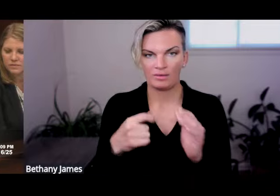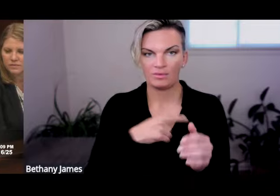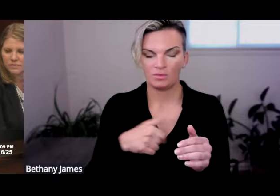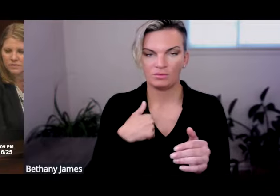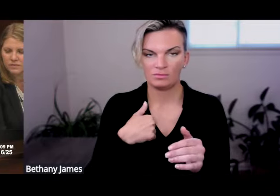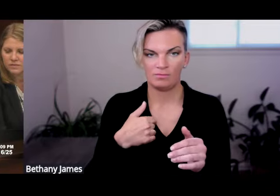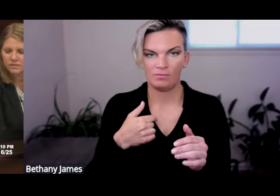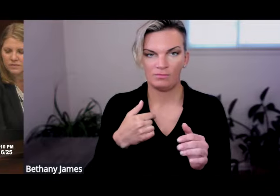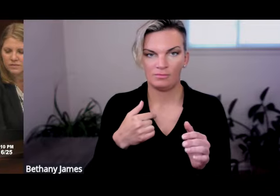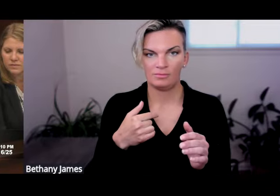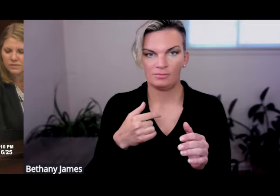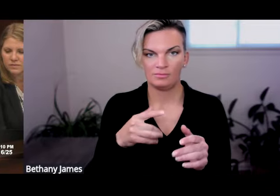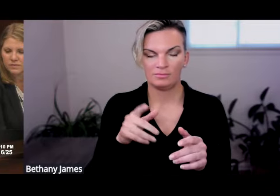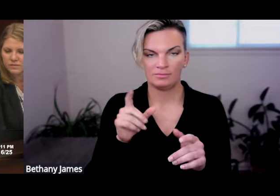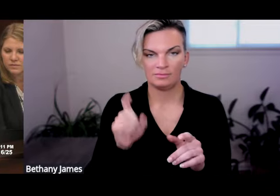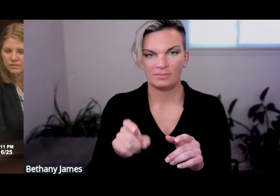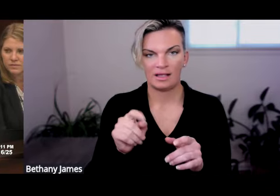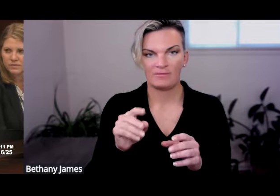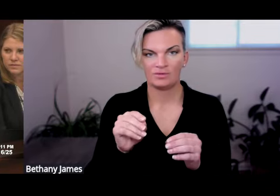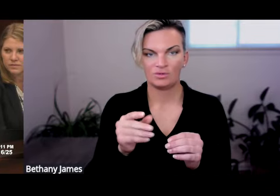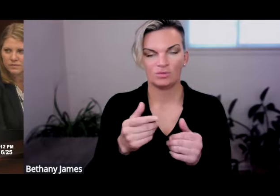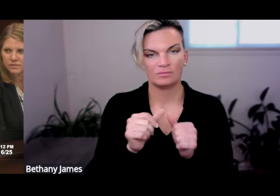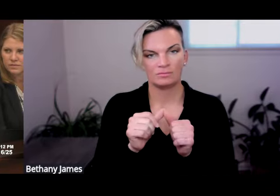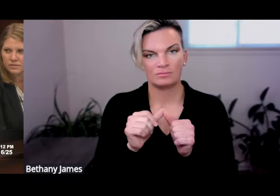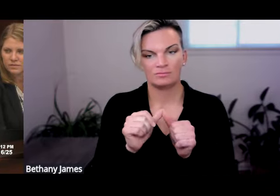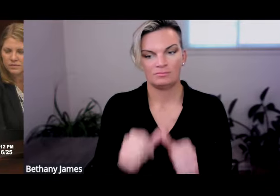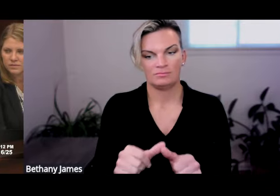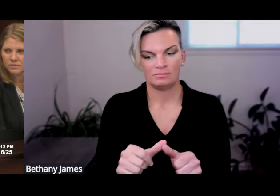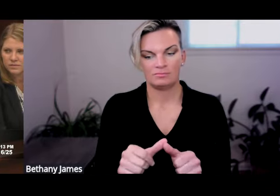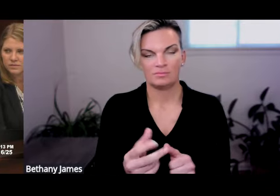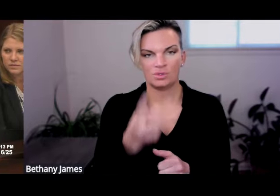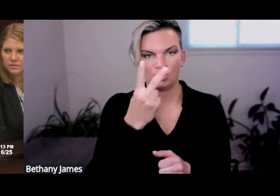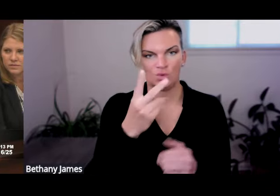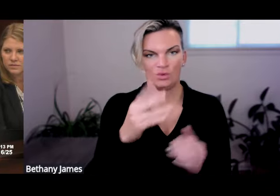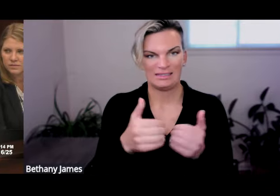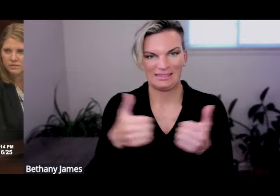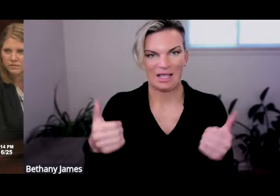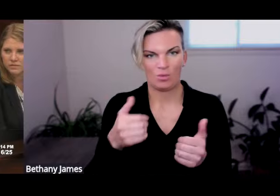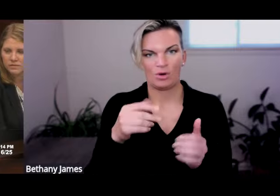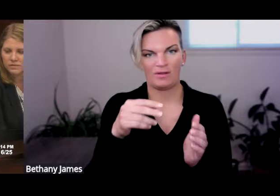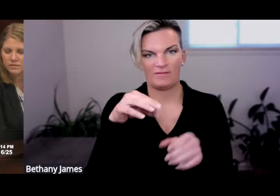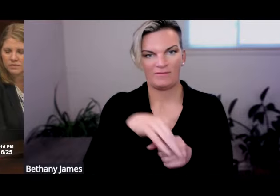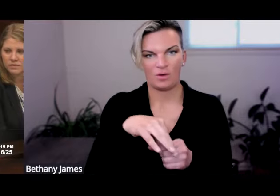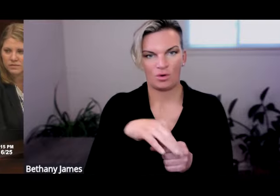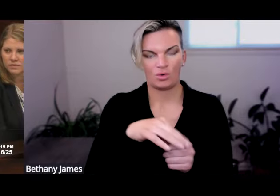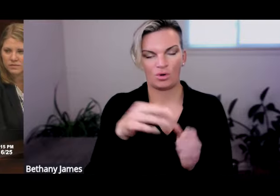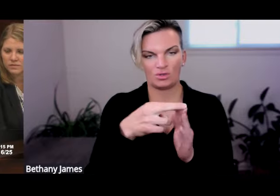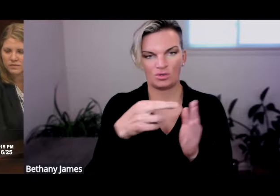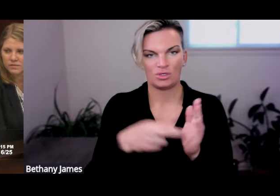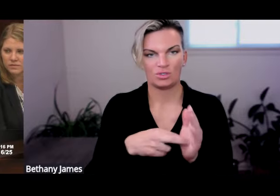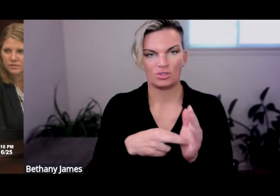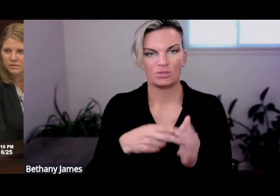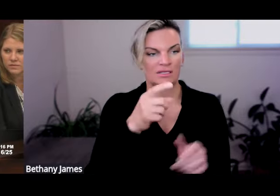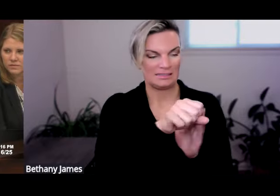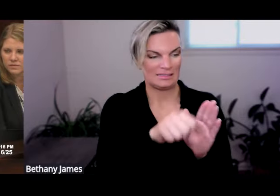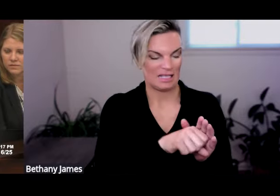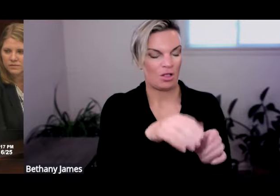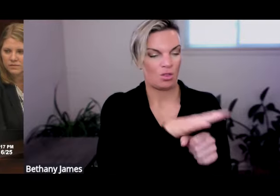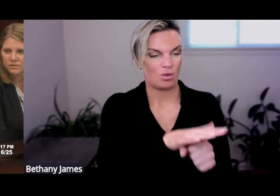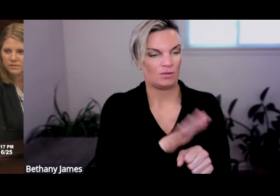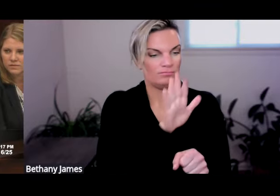to maintain two separate voter registration databases, essentially, one for state and local, one